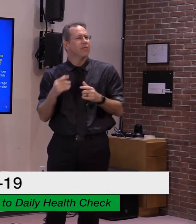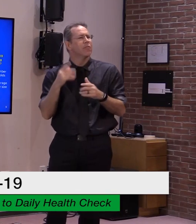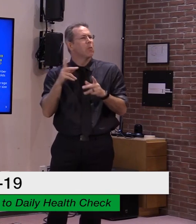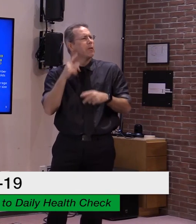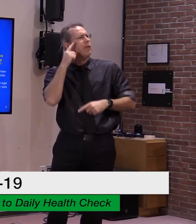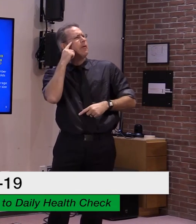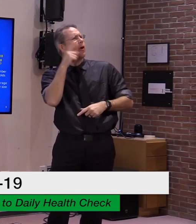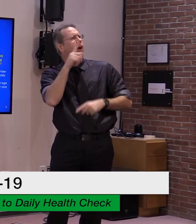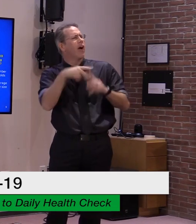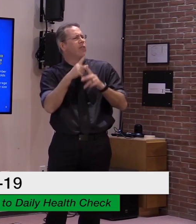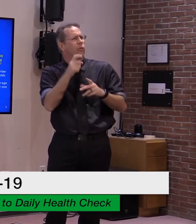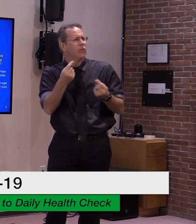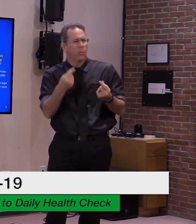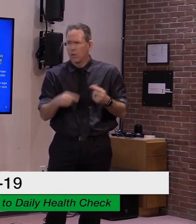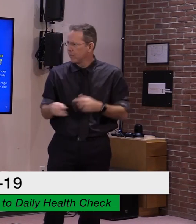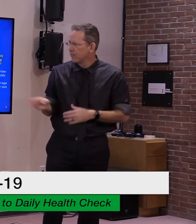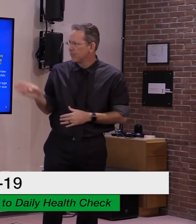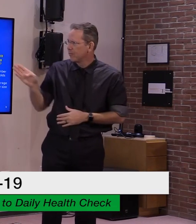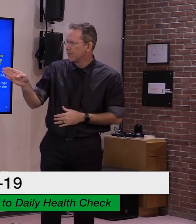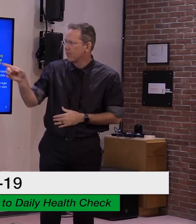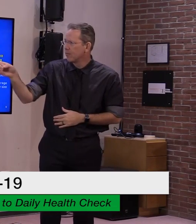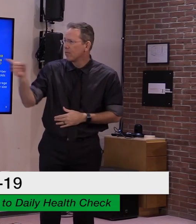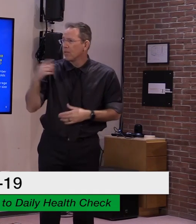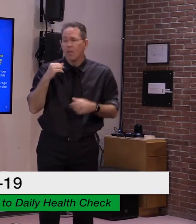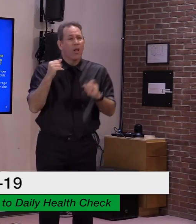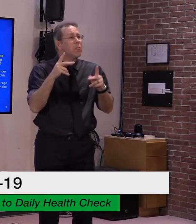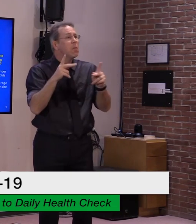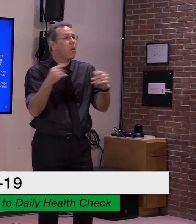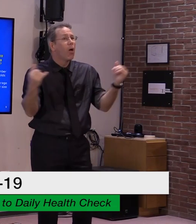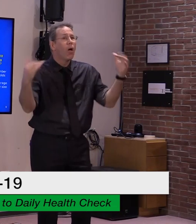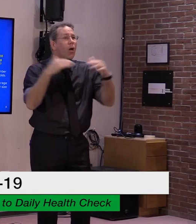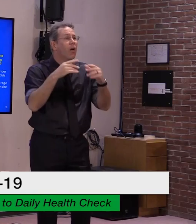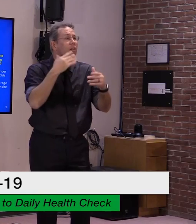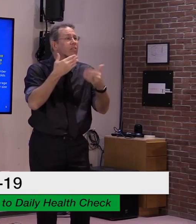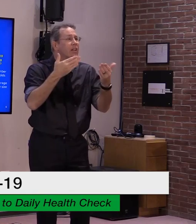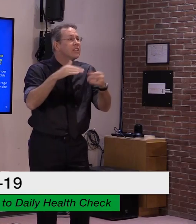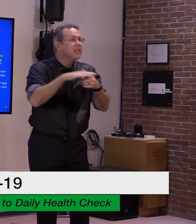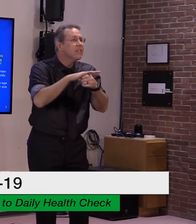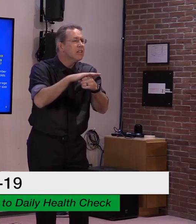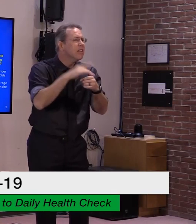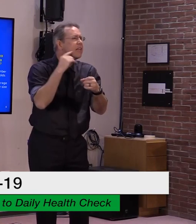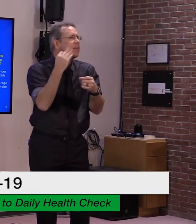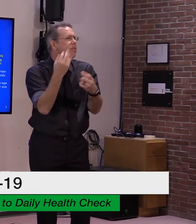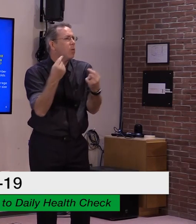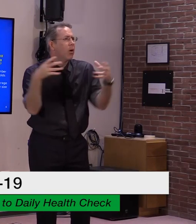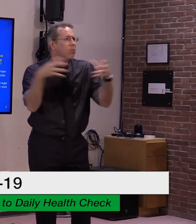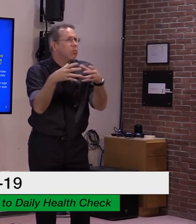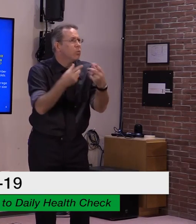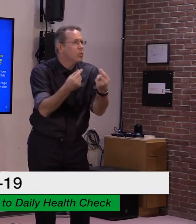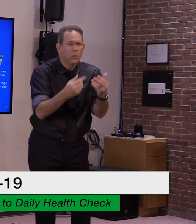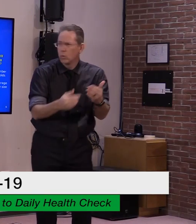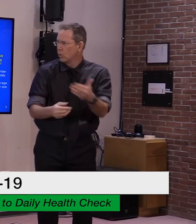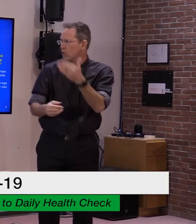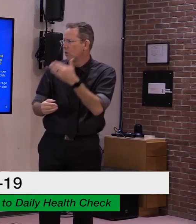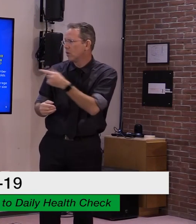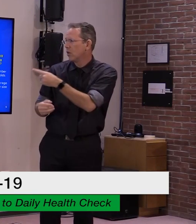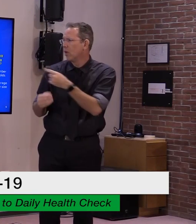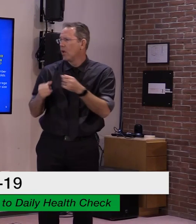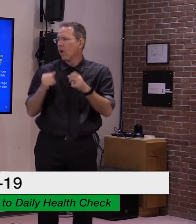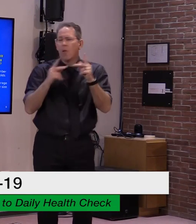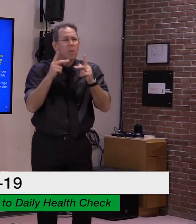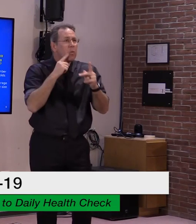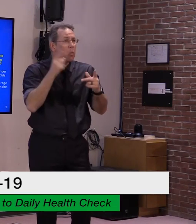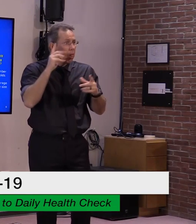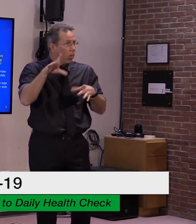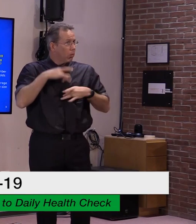health guidelines what might happen if vermonters decide to continue to travel have visitors come from other parts of the country